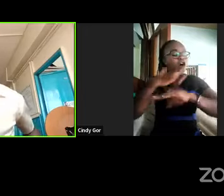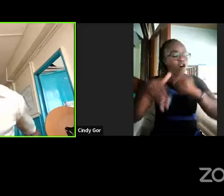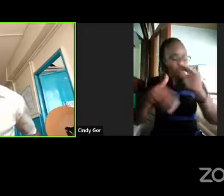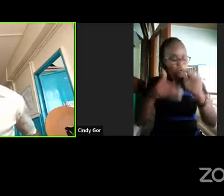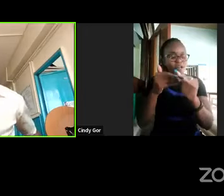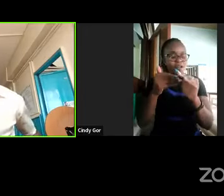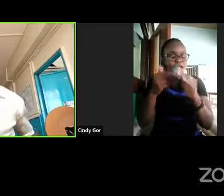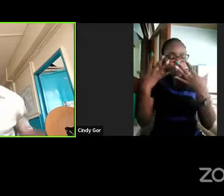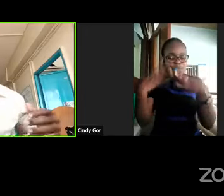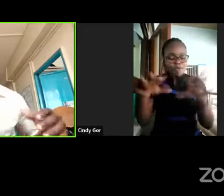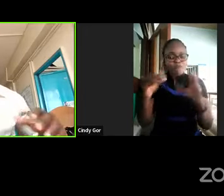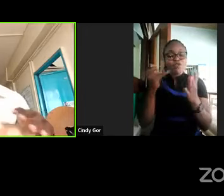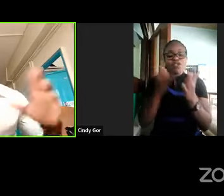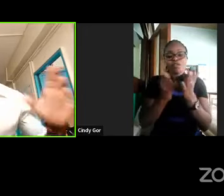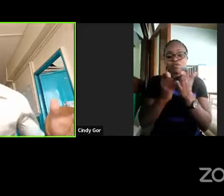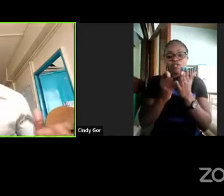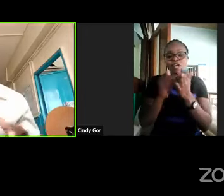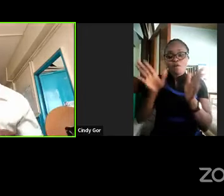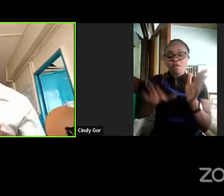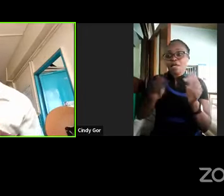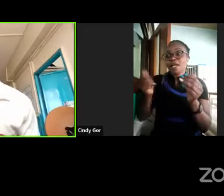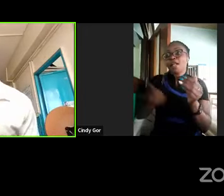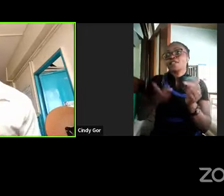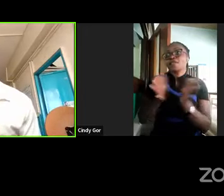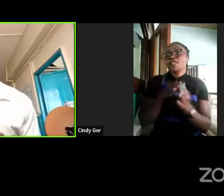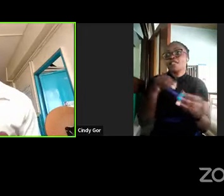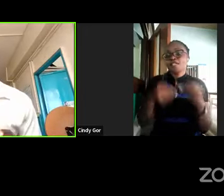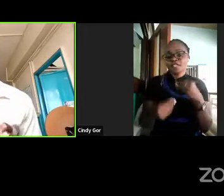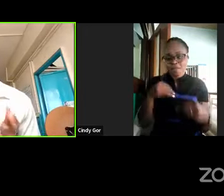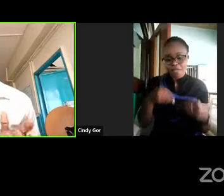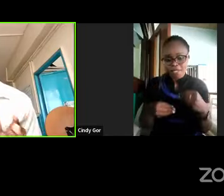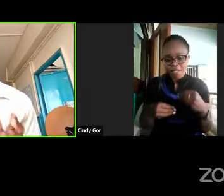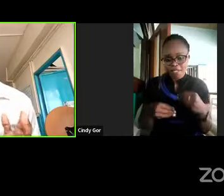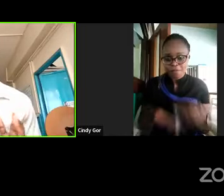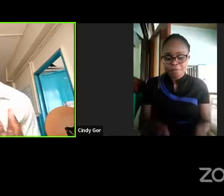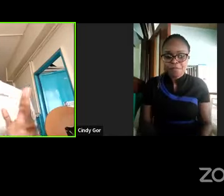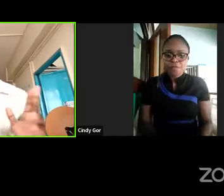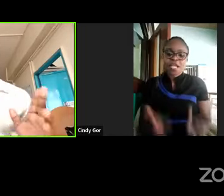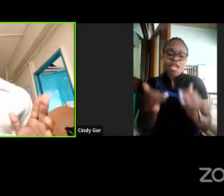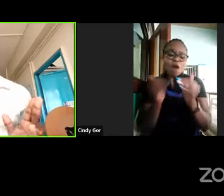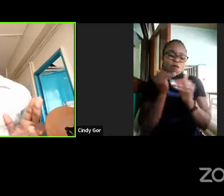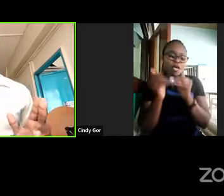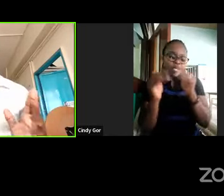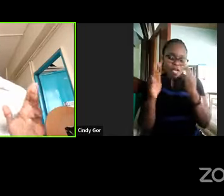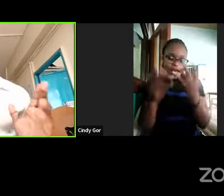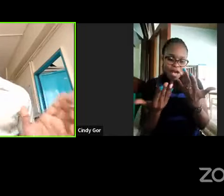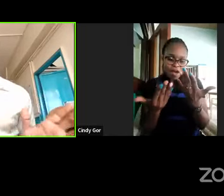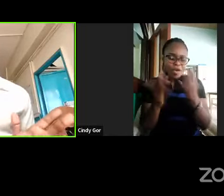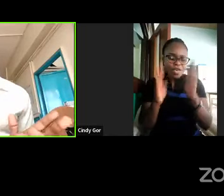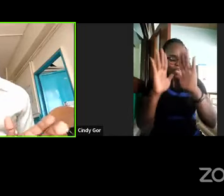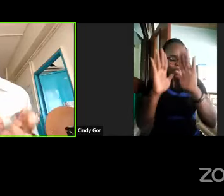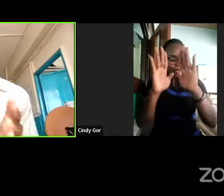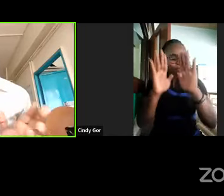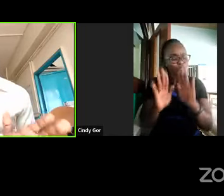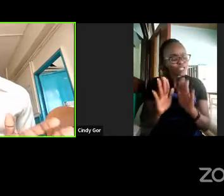think to finalize this, I would want to say that we need to really work towards seeing each and